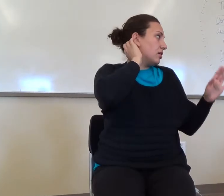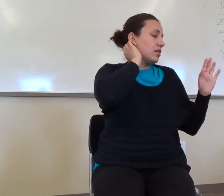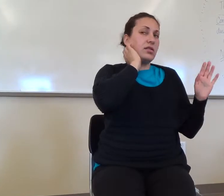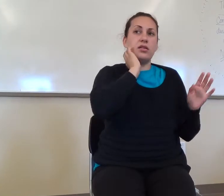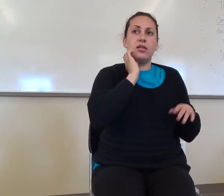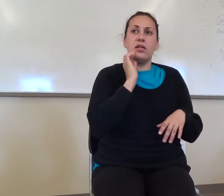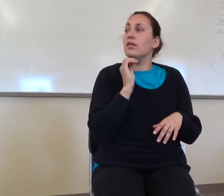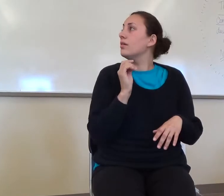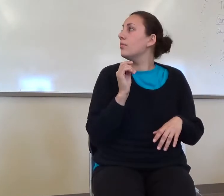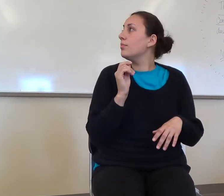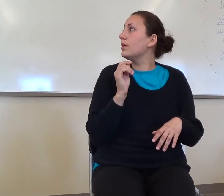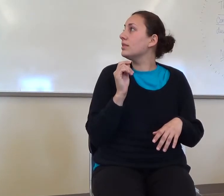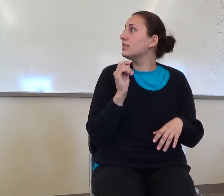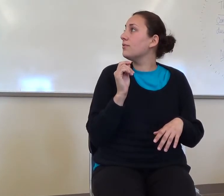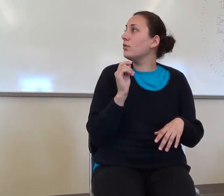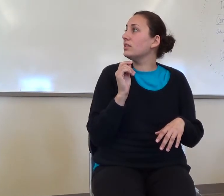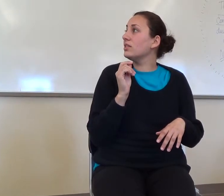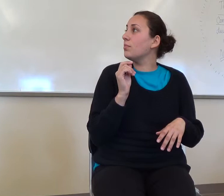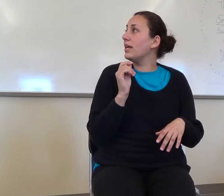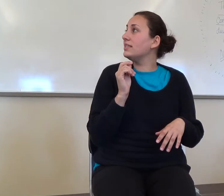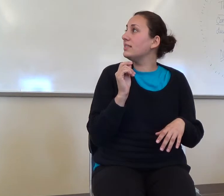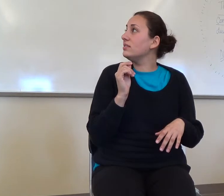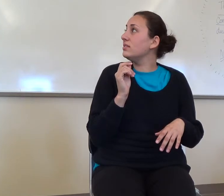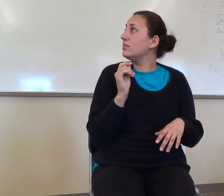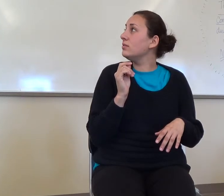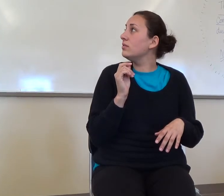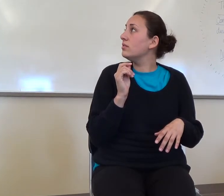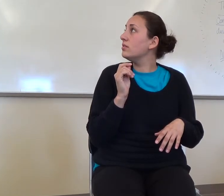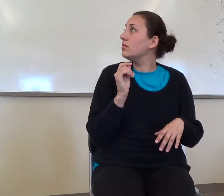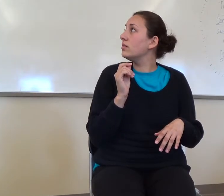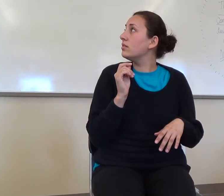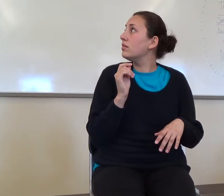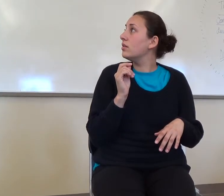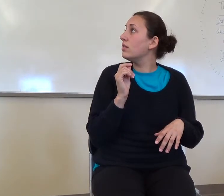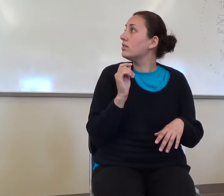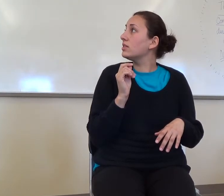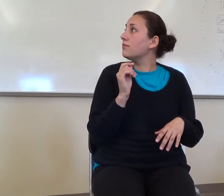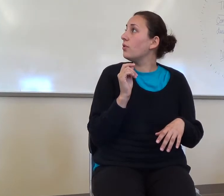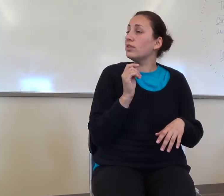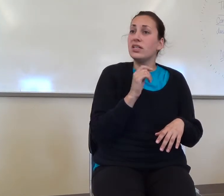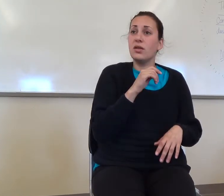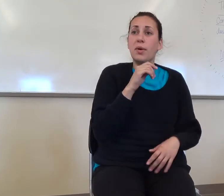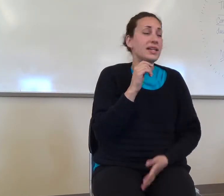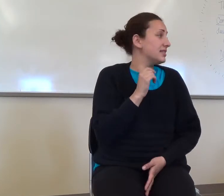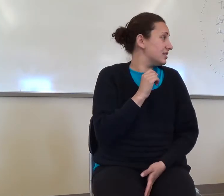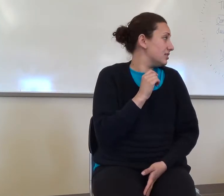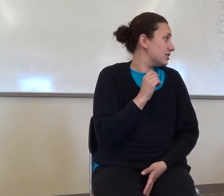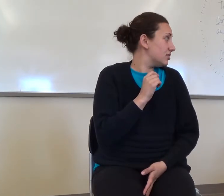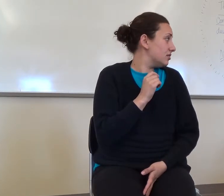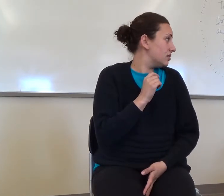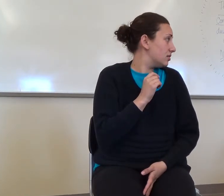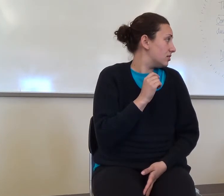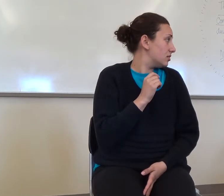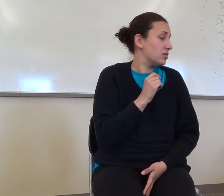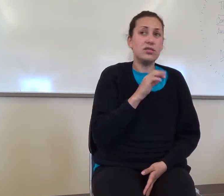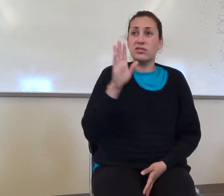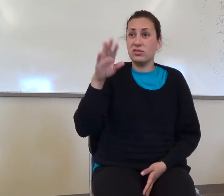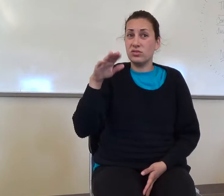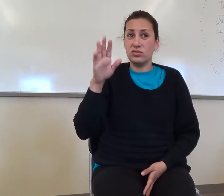put this. Does it focus on bison too? Huh? Does it focus on the bison too? Do you see the word bison